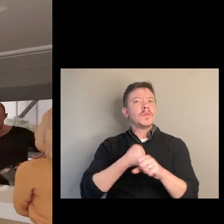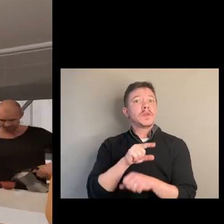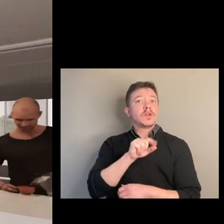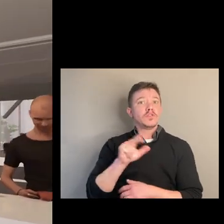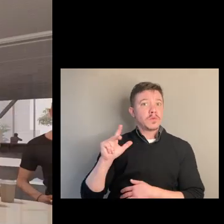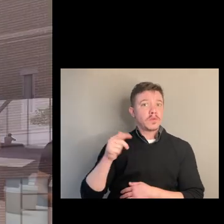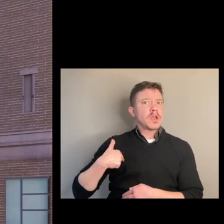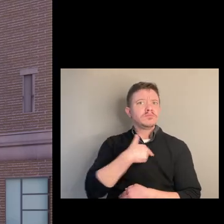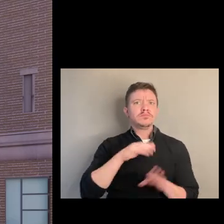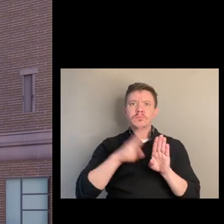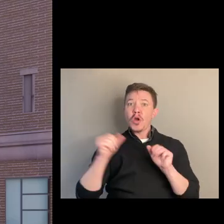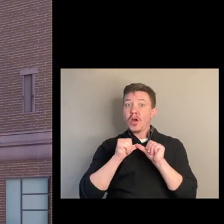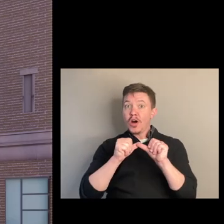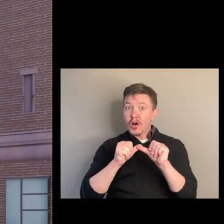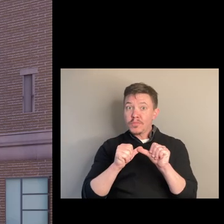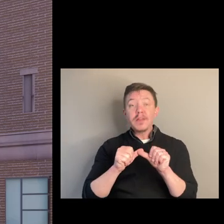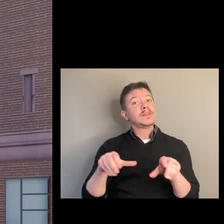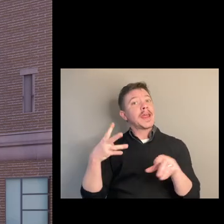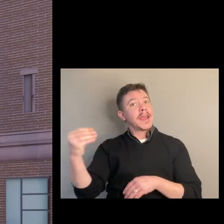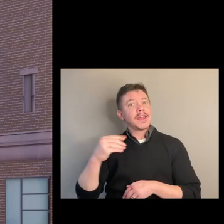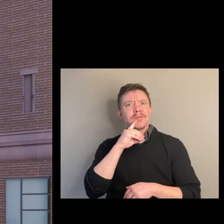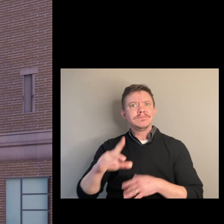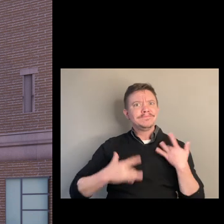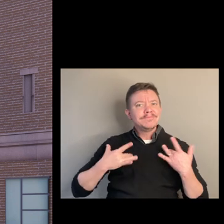2023. We will remain open and in fact have an